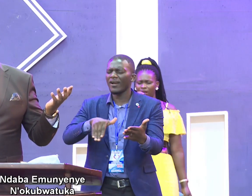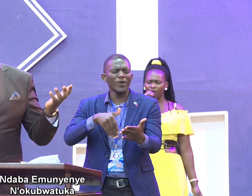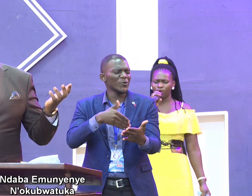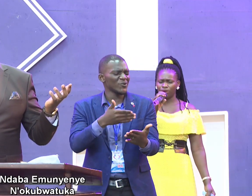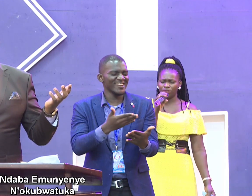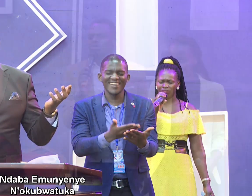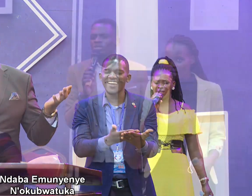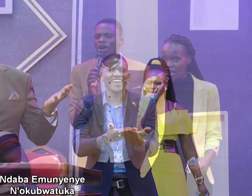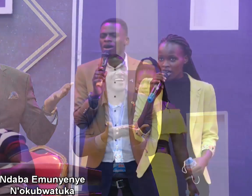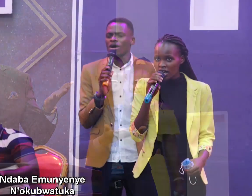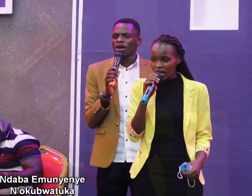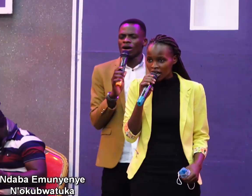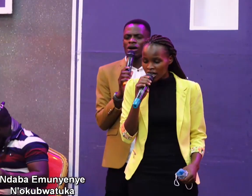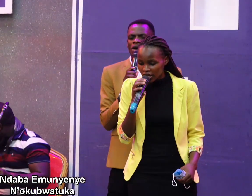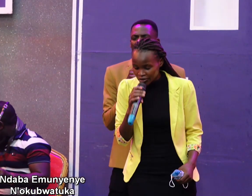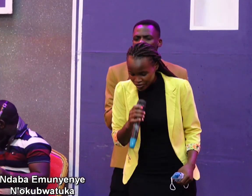galareka onda